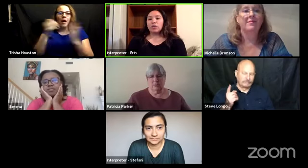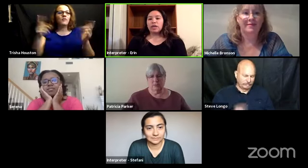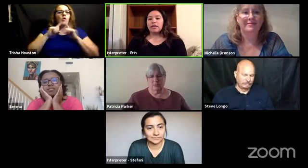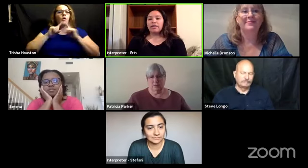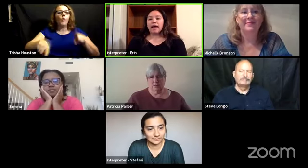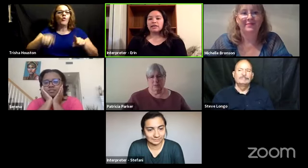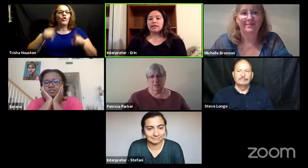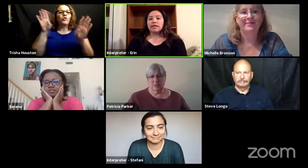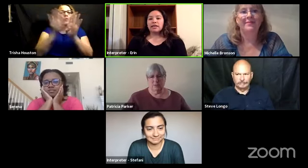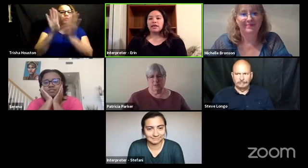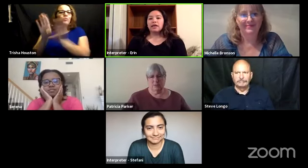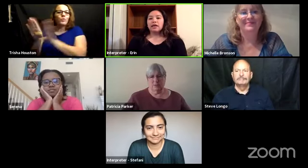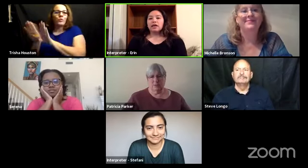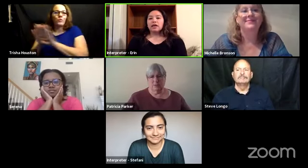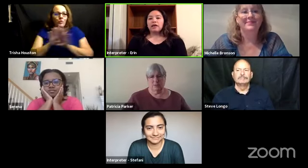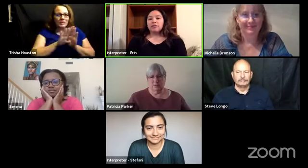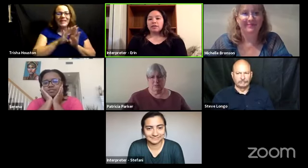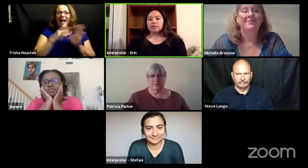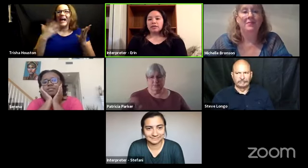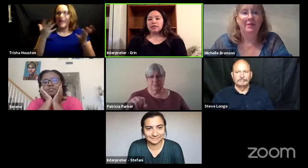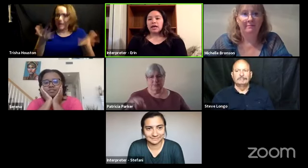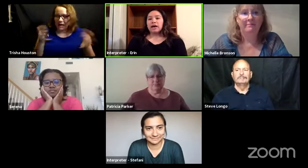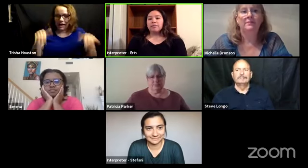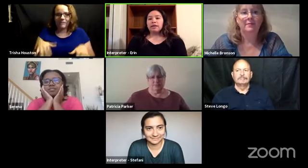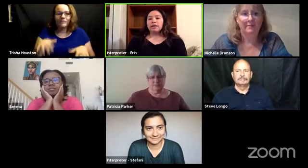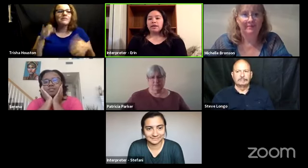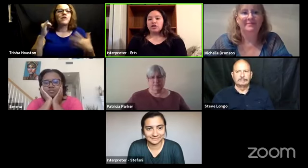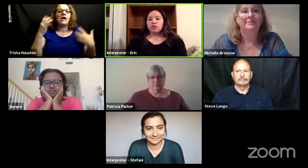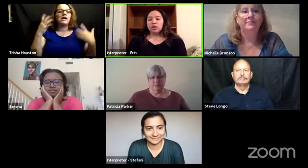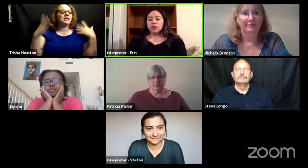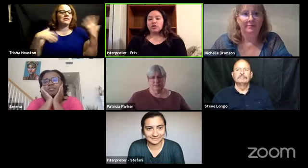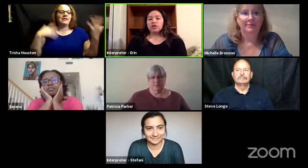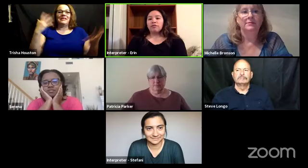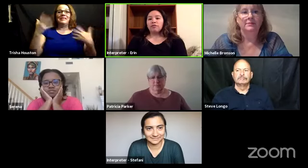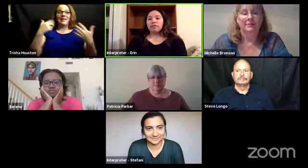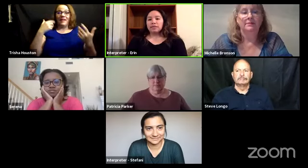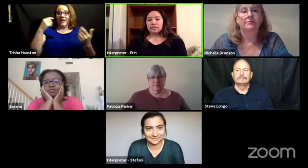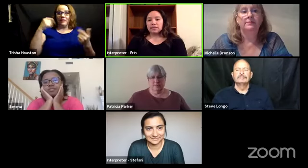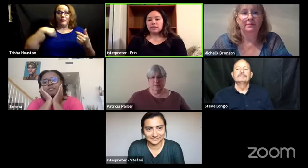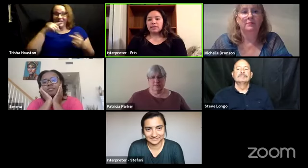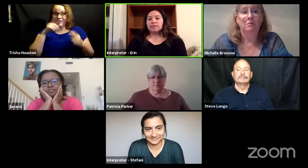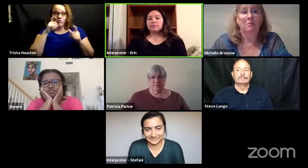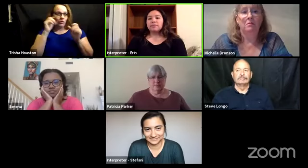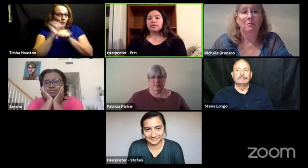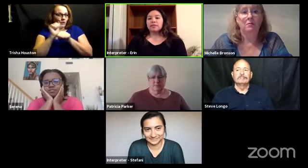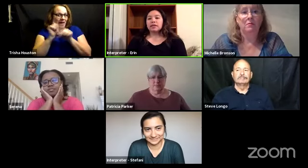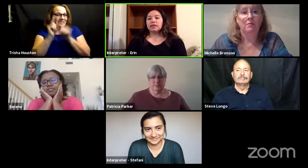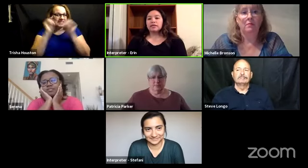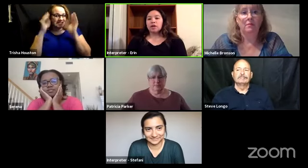week that the government's issued closure of businesses.